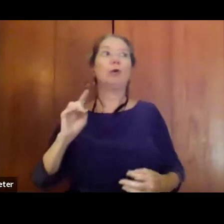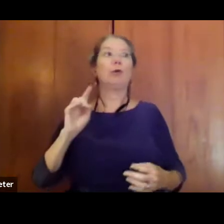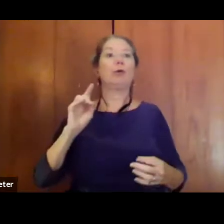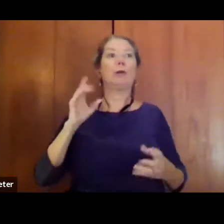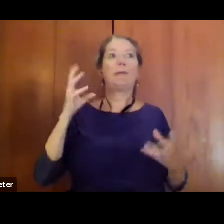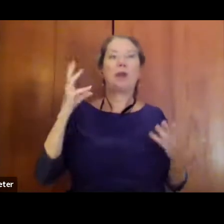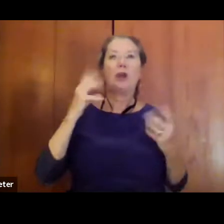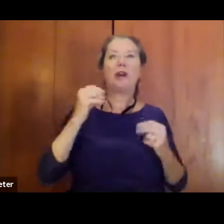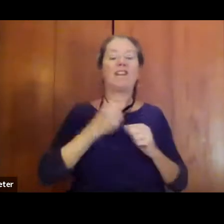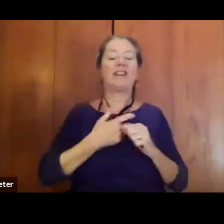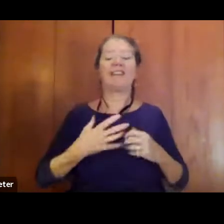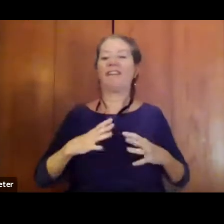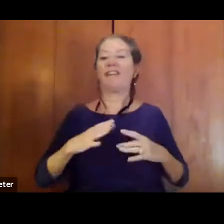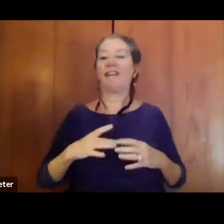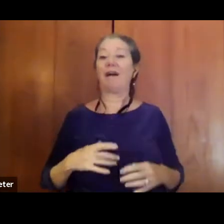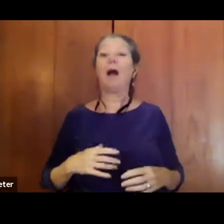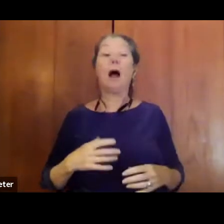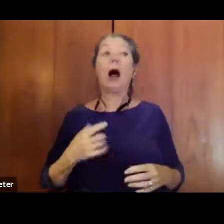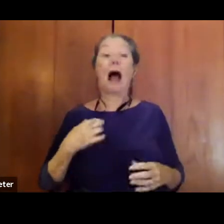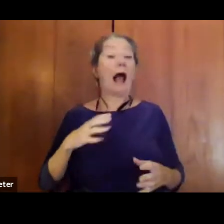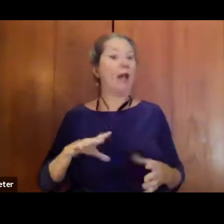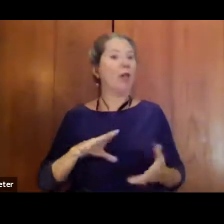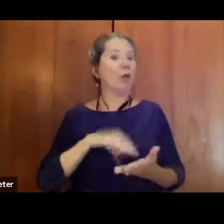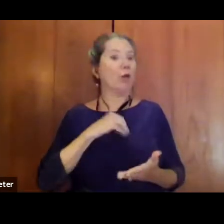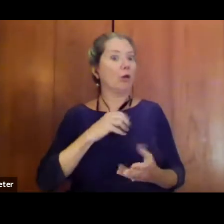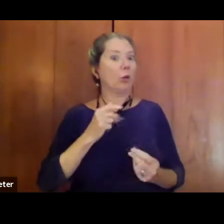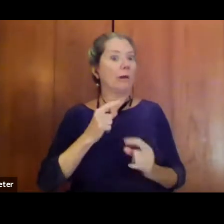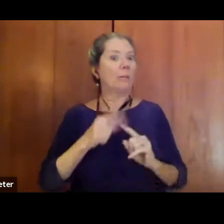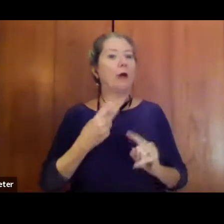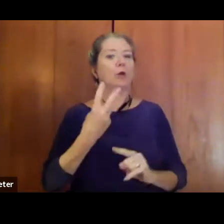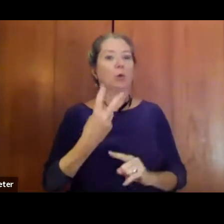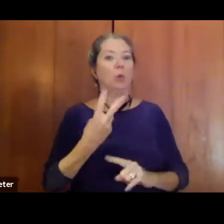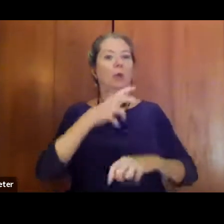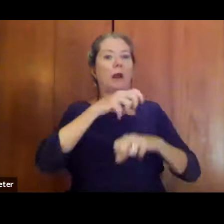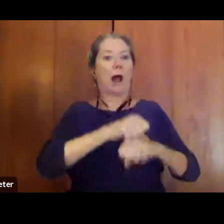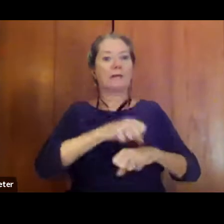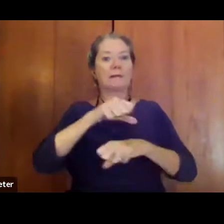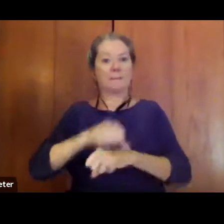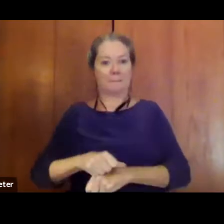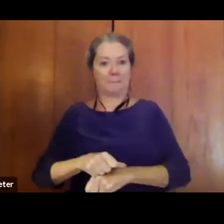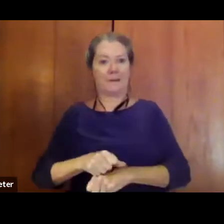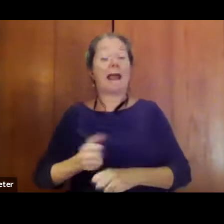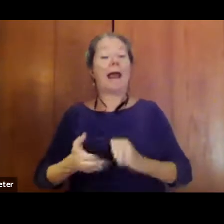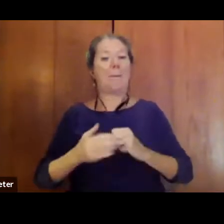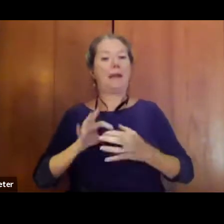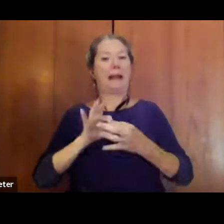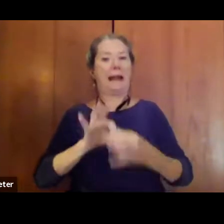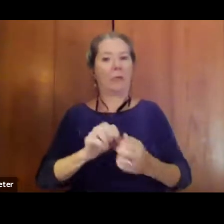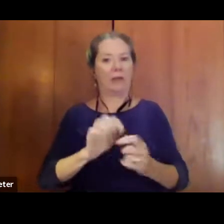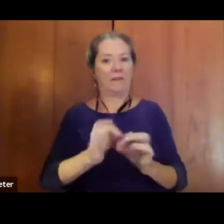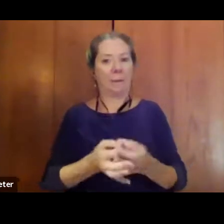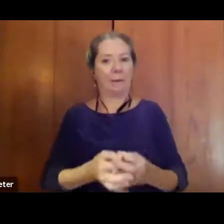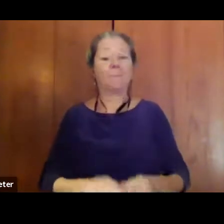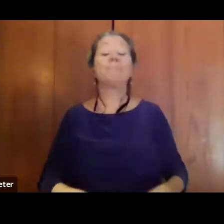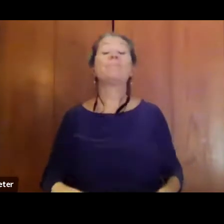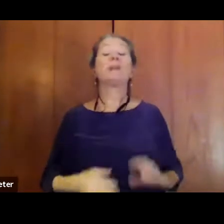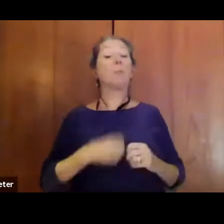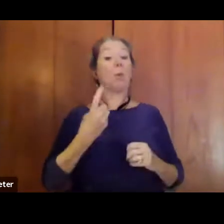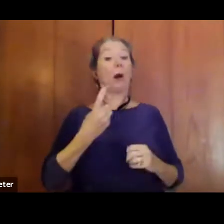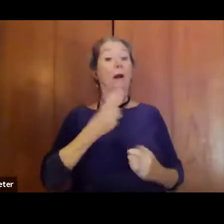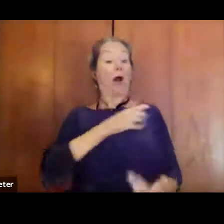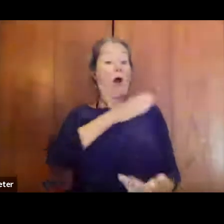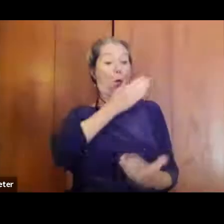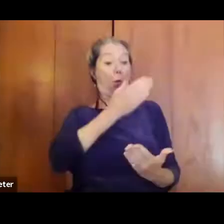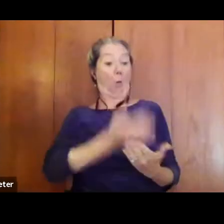picked up on 2 customs that truly helped me connect with my family a bit more. First custom was on arrival to any home,